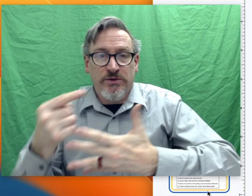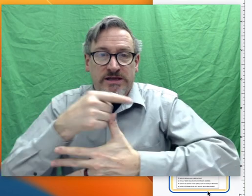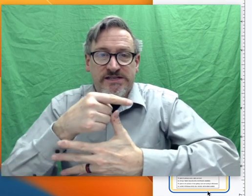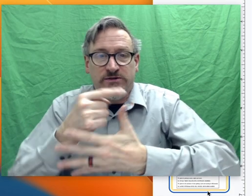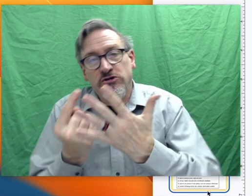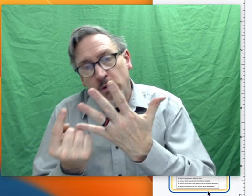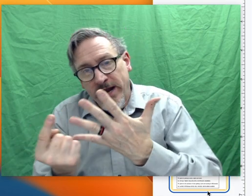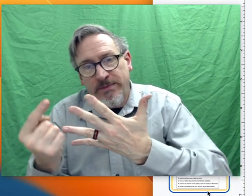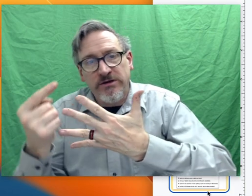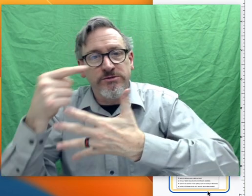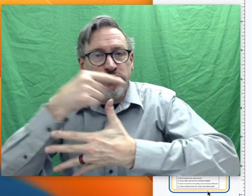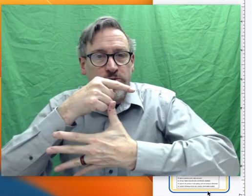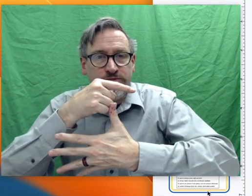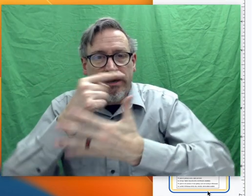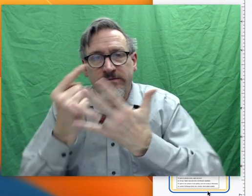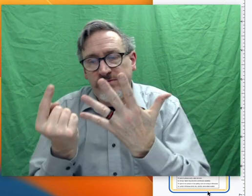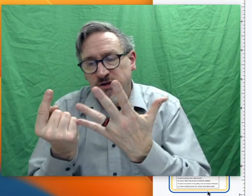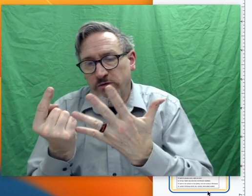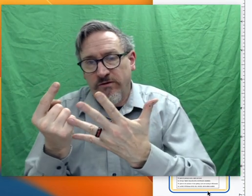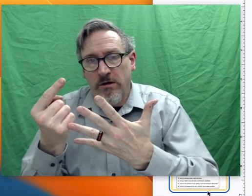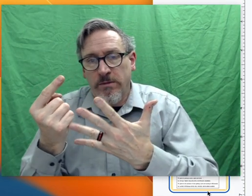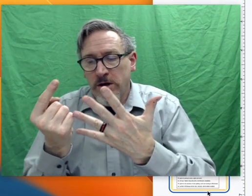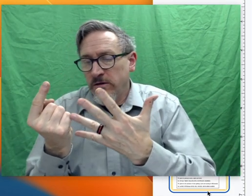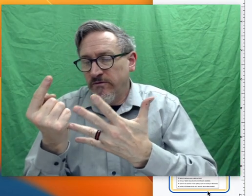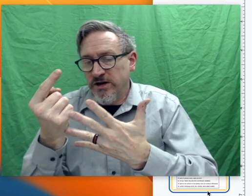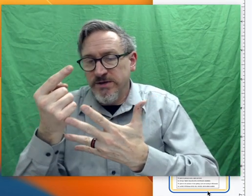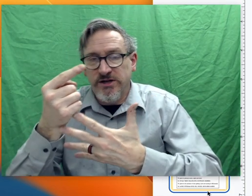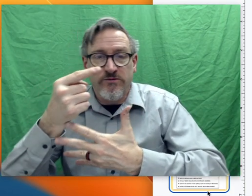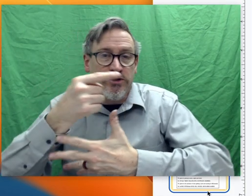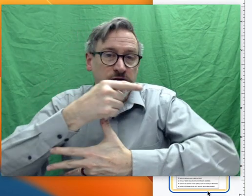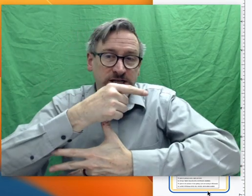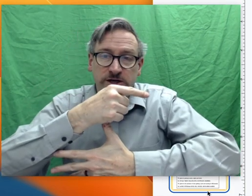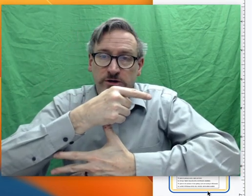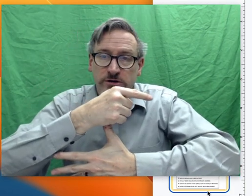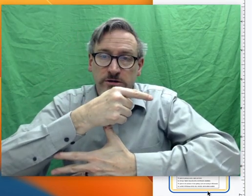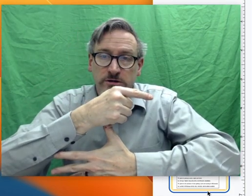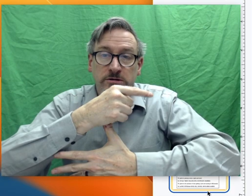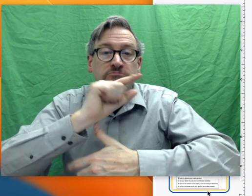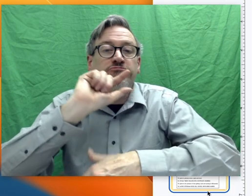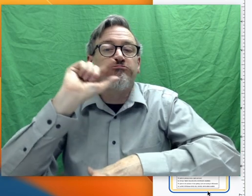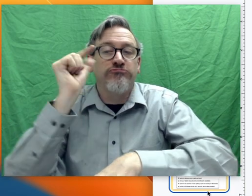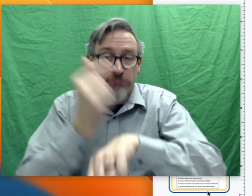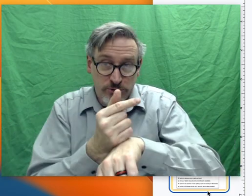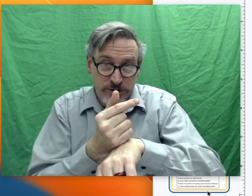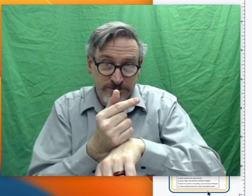They do this for growing up years, right? So from freshman, sophomore, junior, senior.